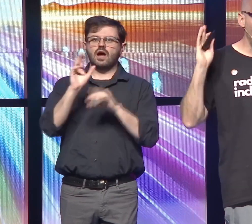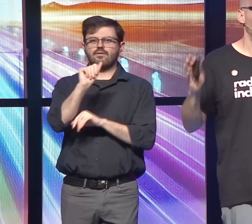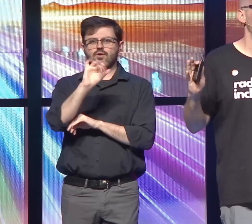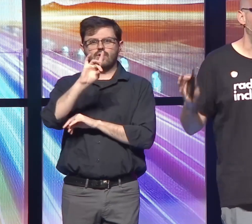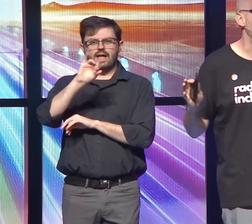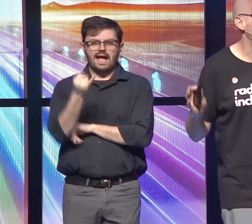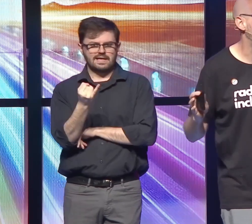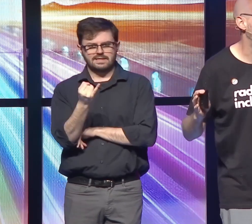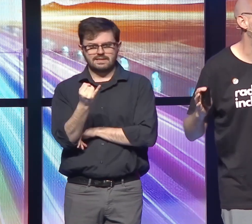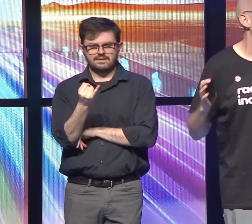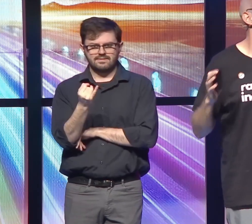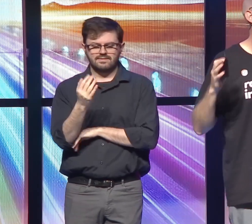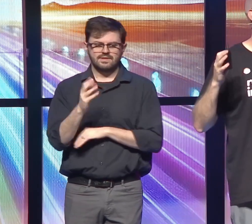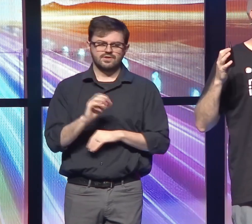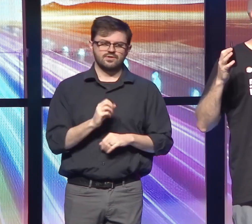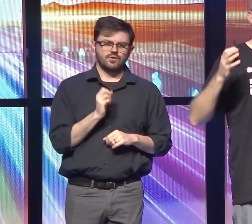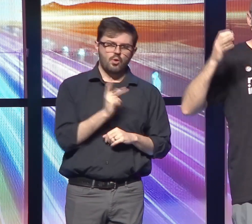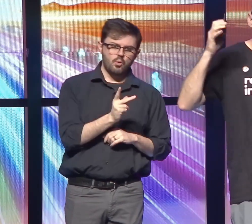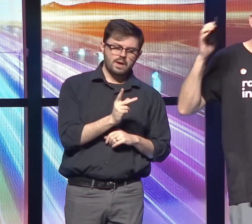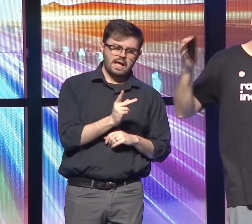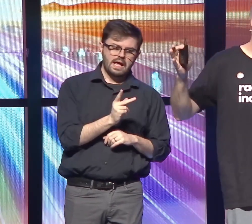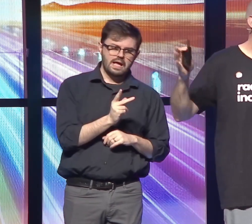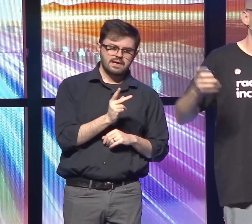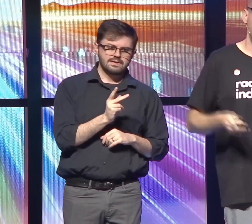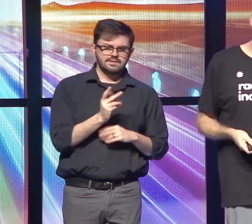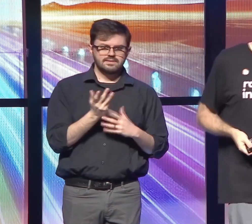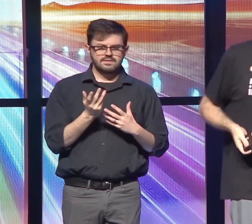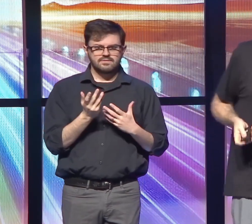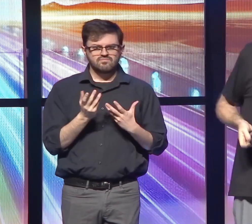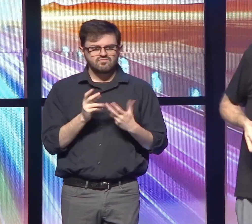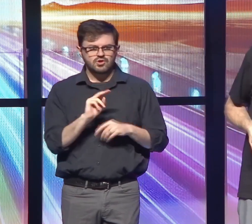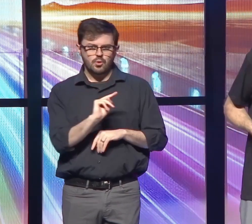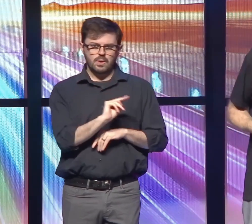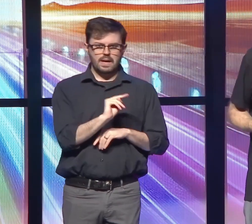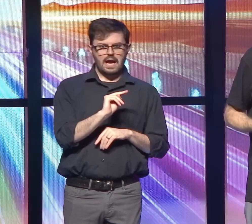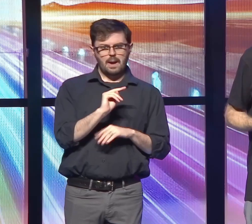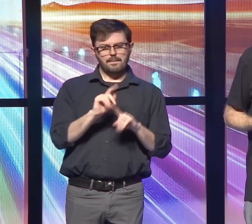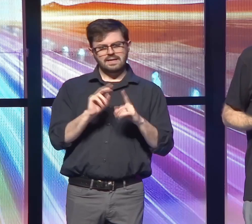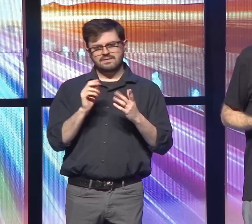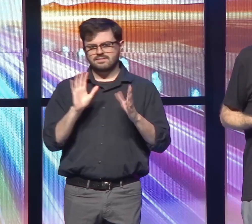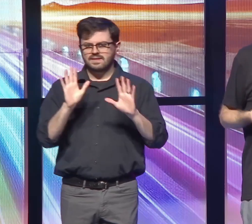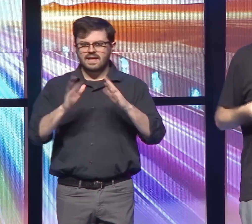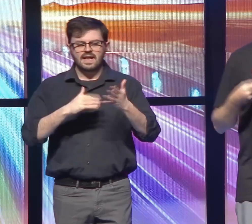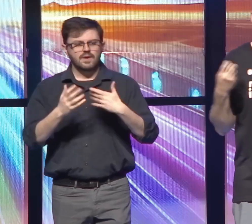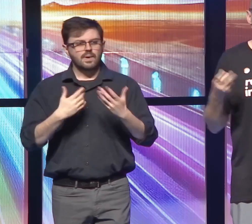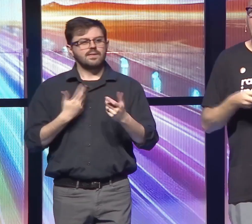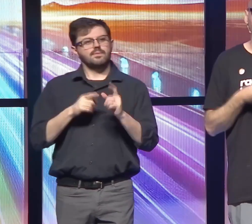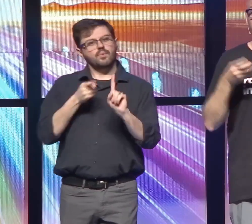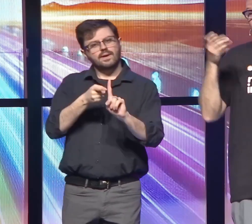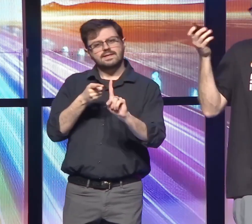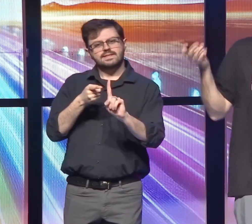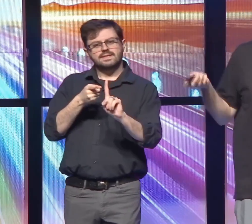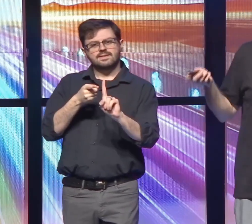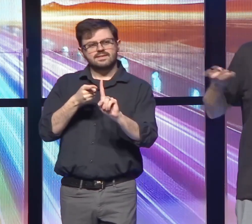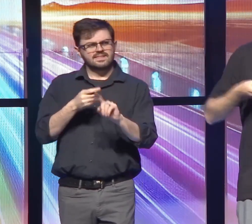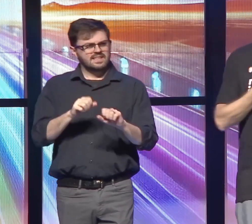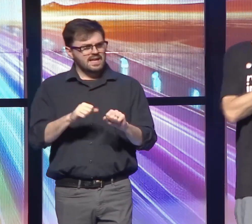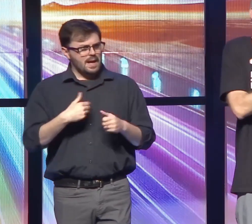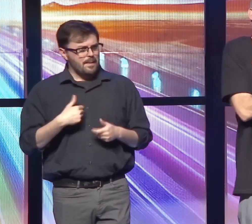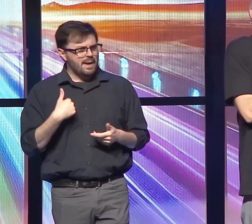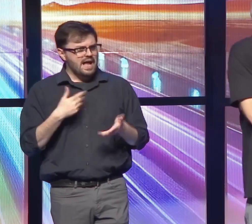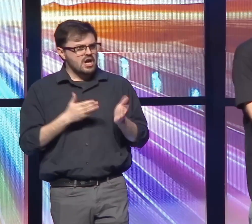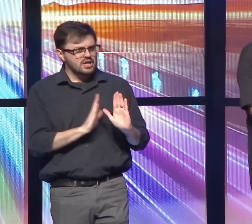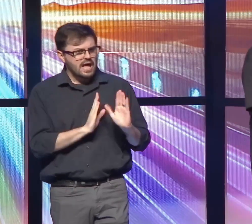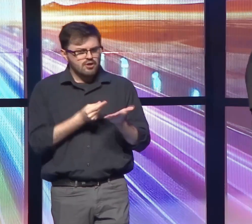but horrible adjective. But like, are you allowed to do that? Should you play cards, right? What is it like? How should you vote? Are you allowed